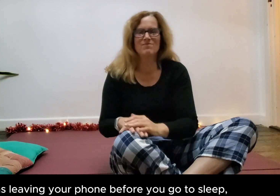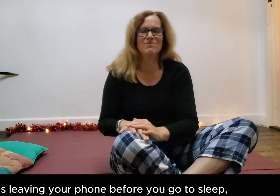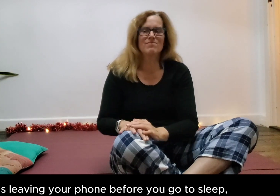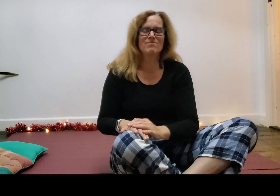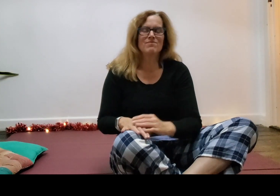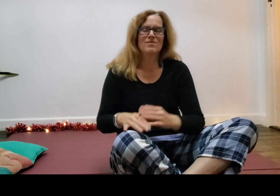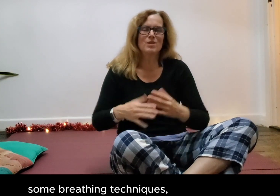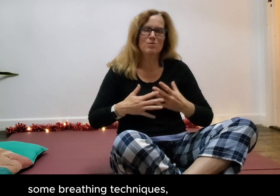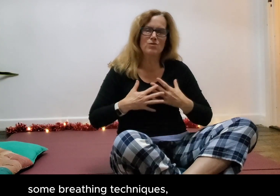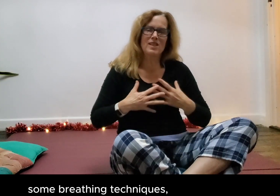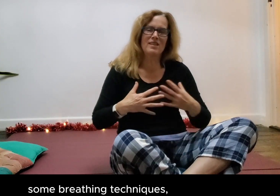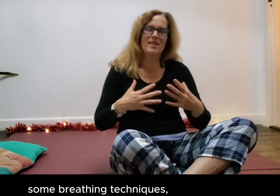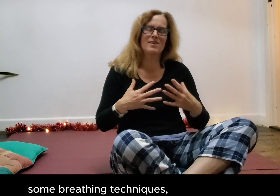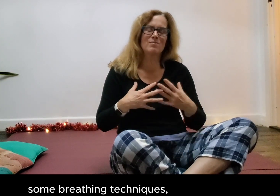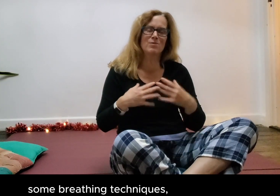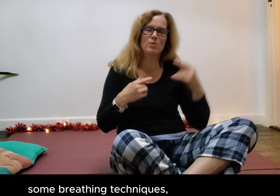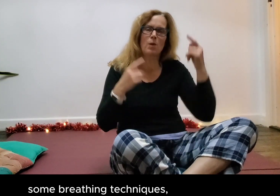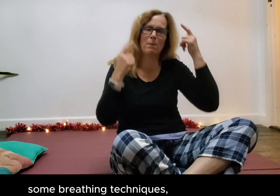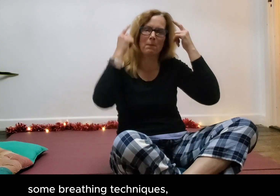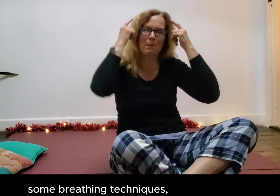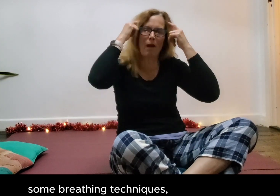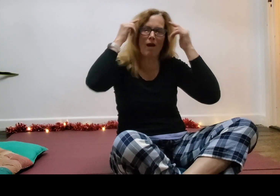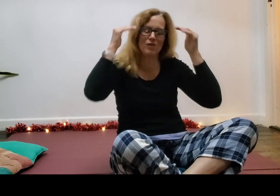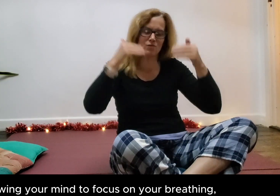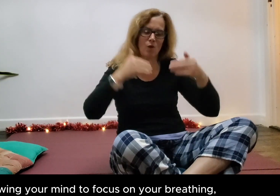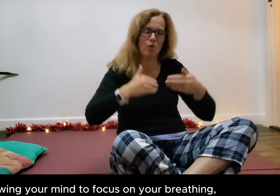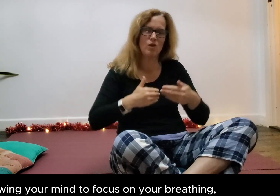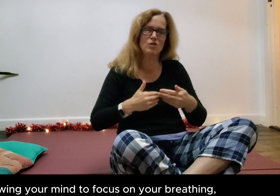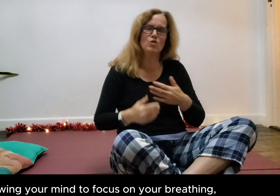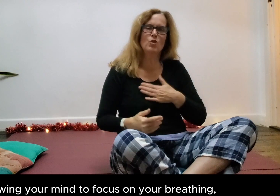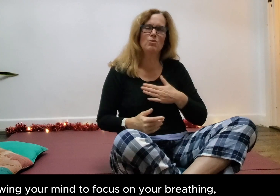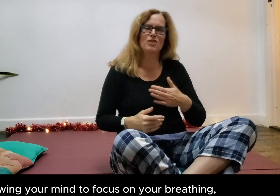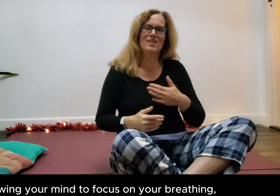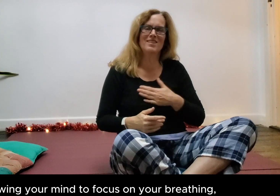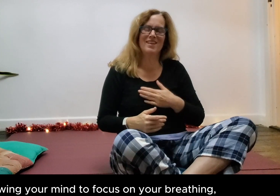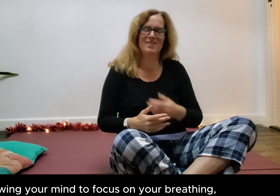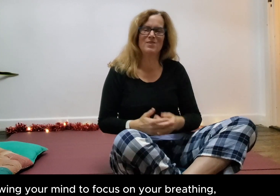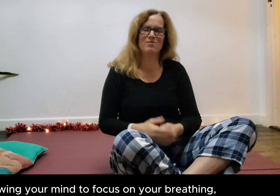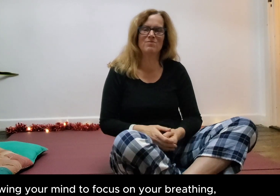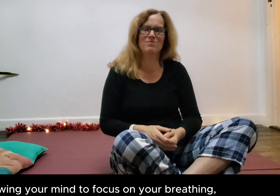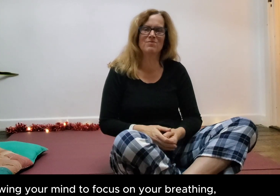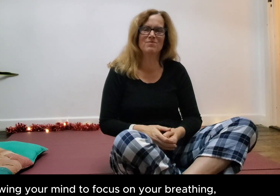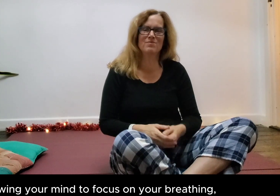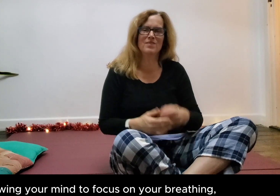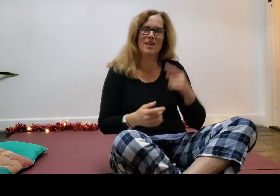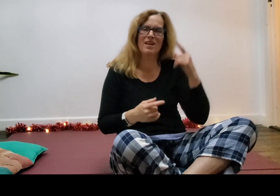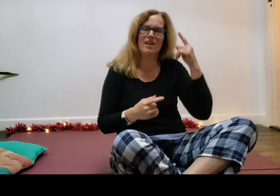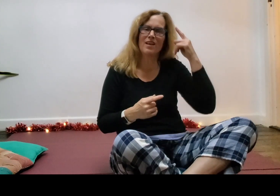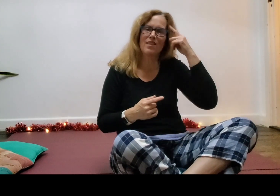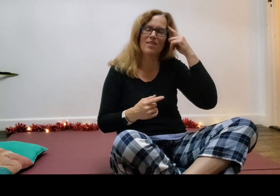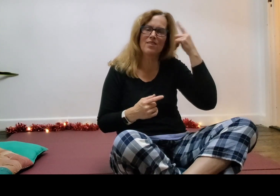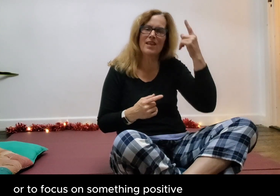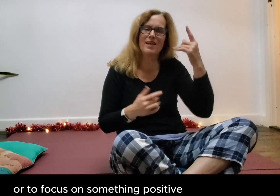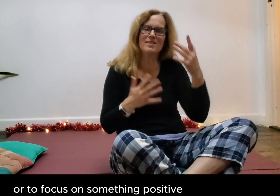go to sleep, some breathing techniques, allowing your mind to focus on your